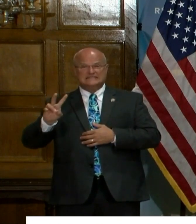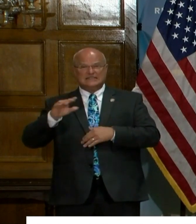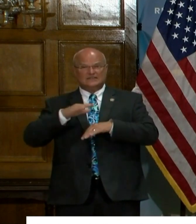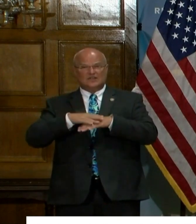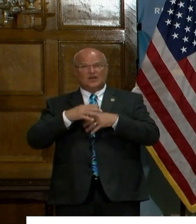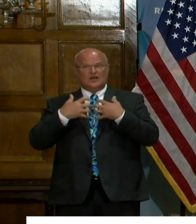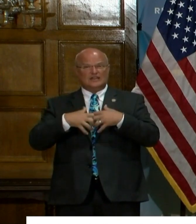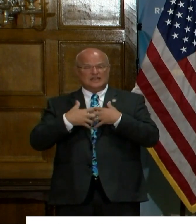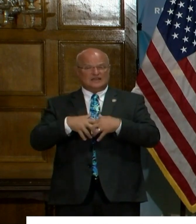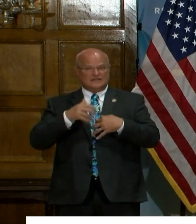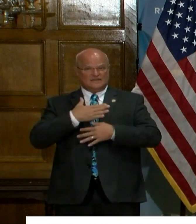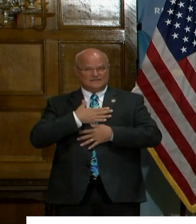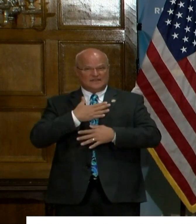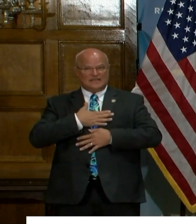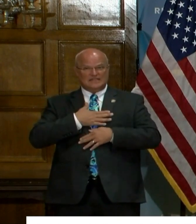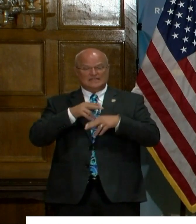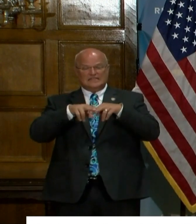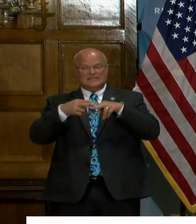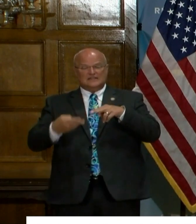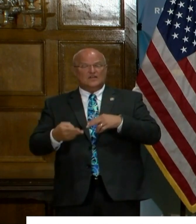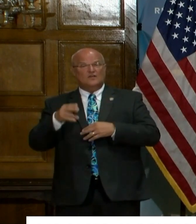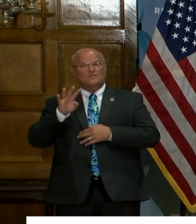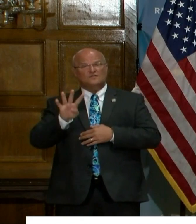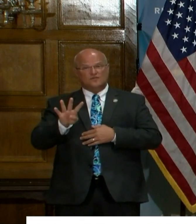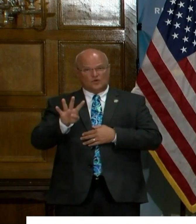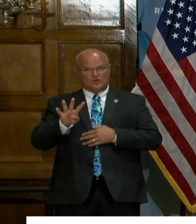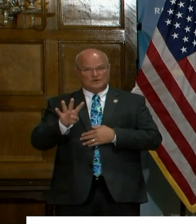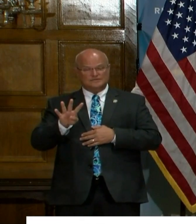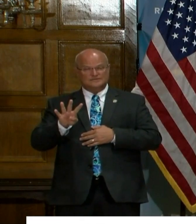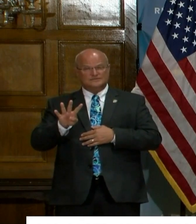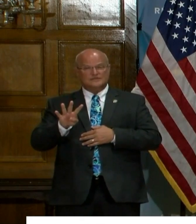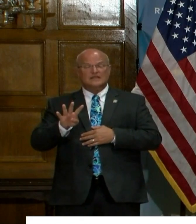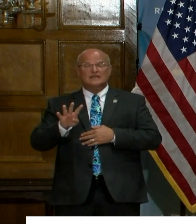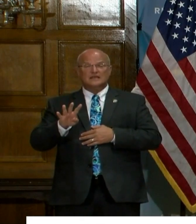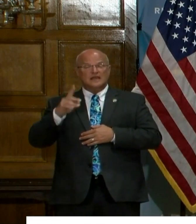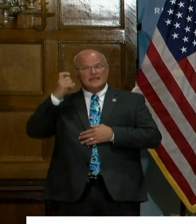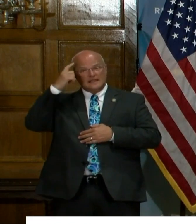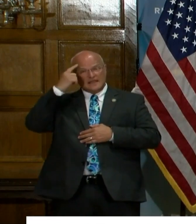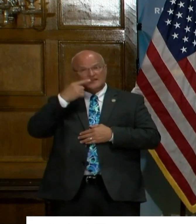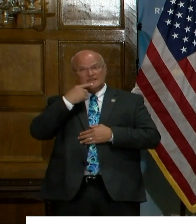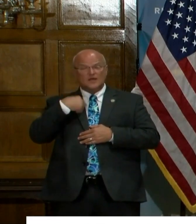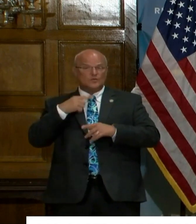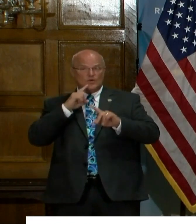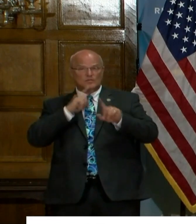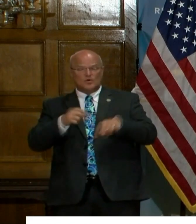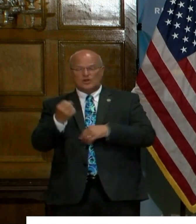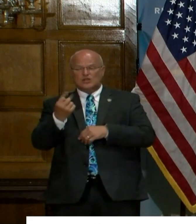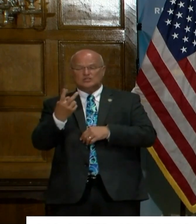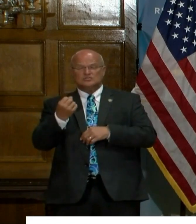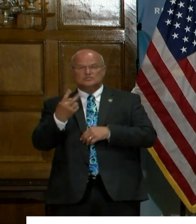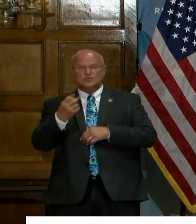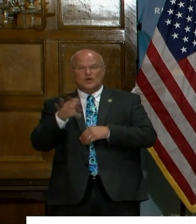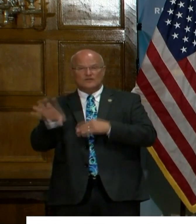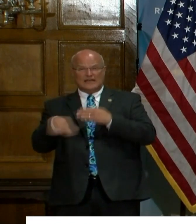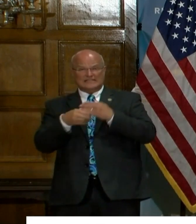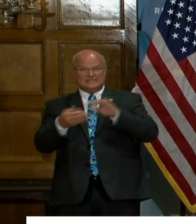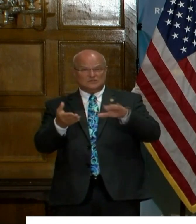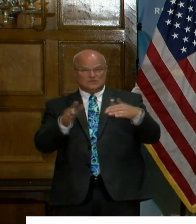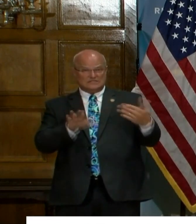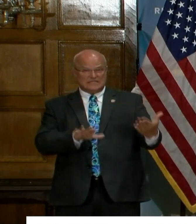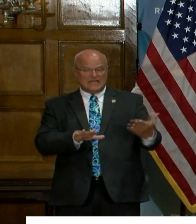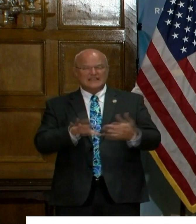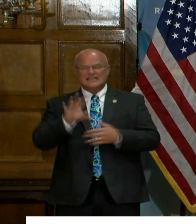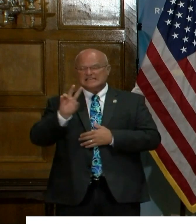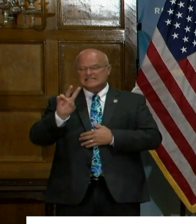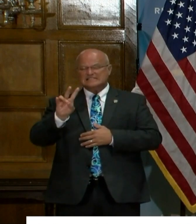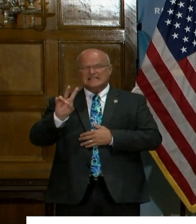on a ventilator, which is a decrease of 4 from yesterday. As the Governor mentioned, we are reporting 12 additional deaths.